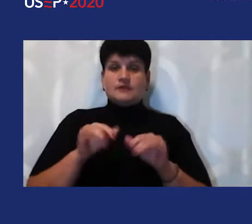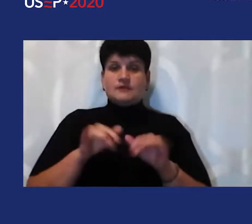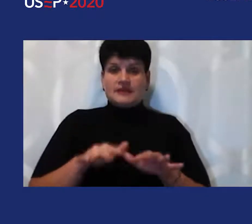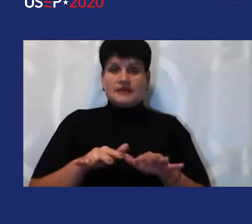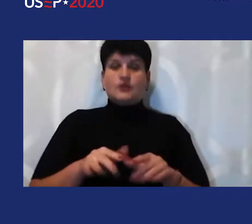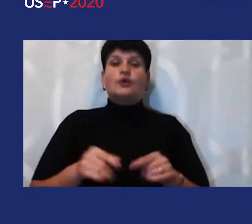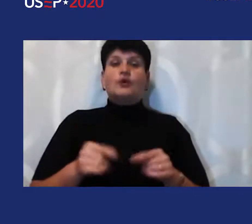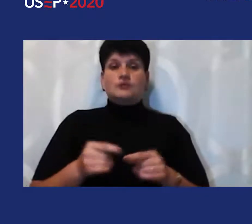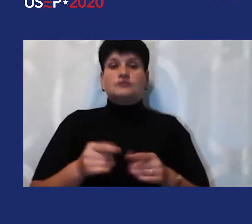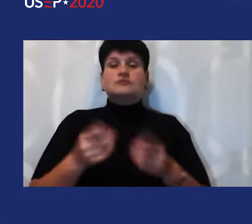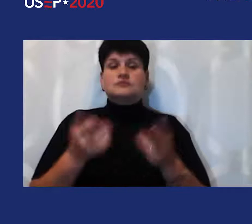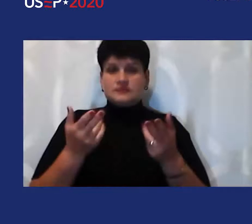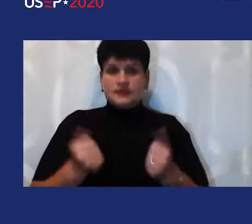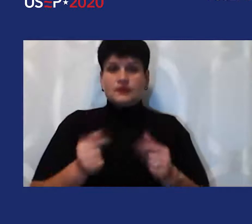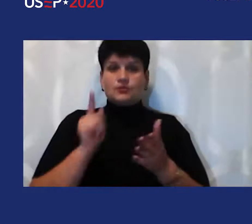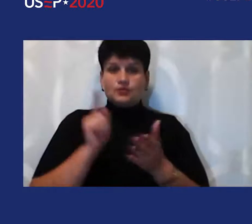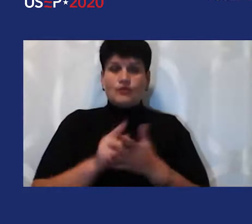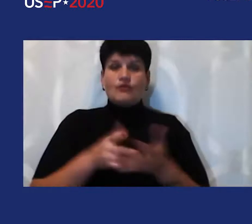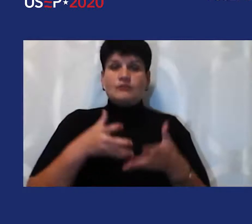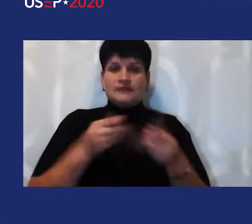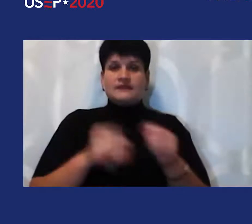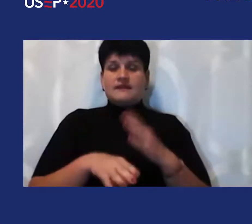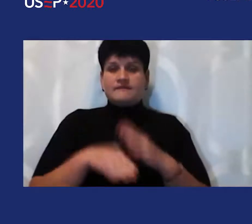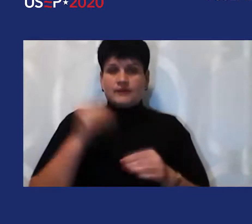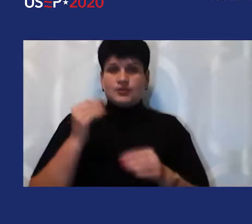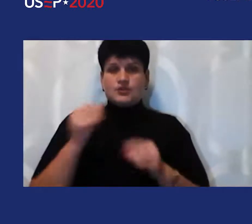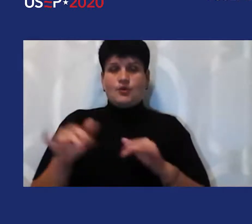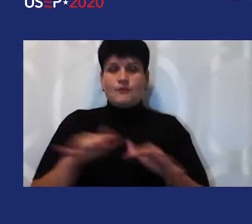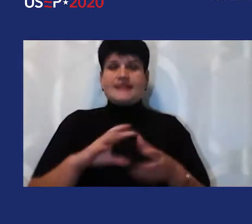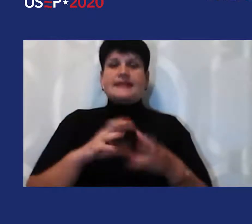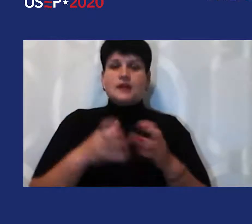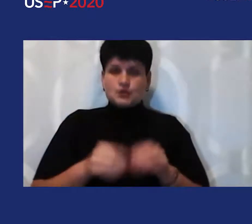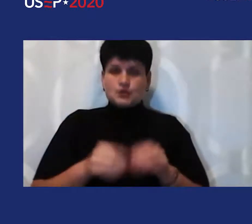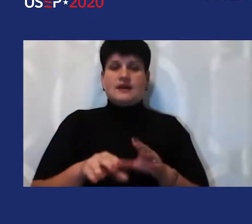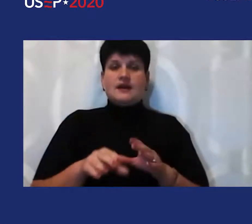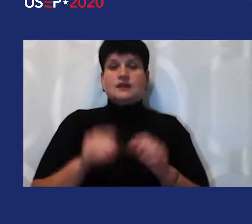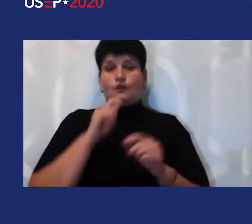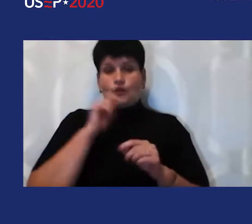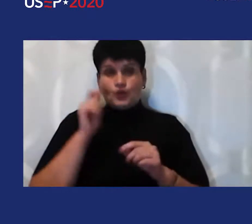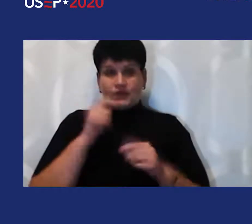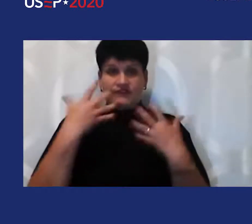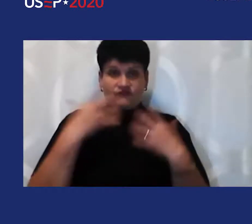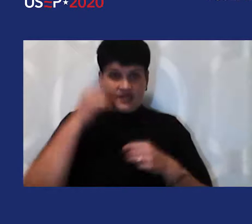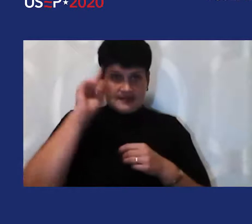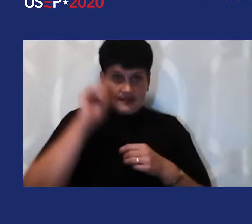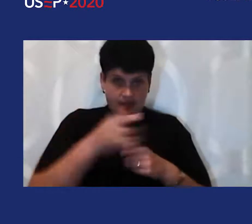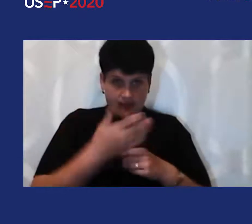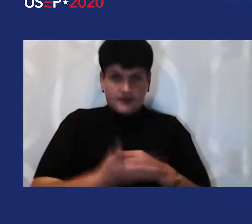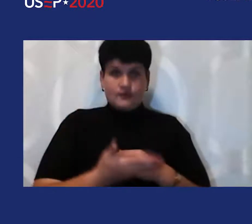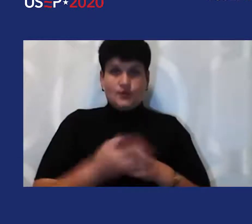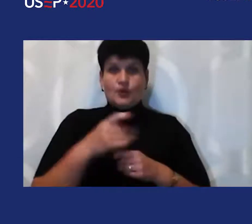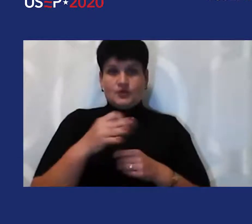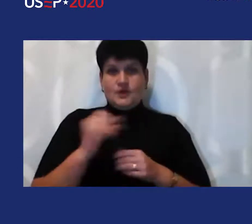uh, elections. Well, it did impact the pre-election campaign and the